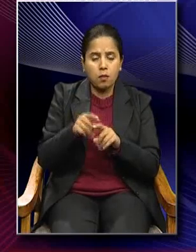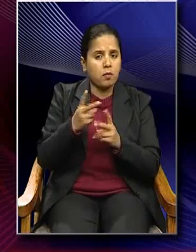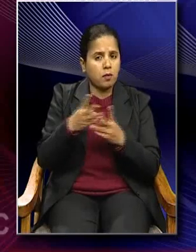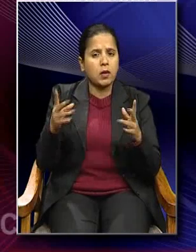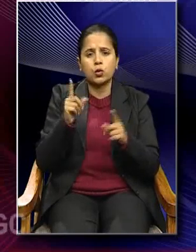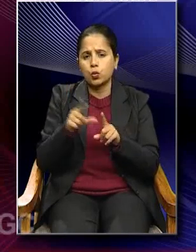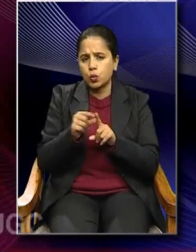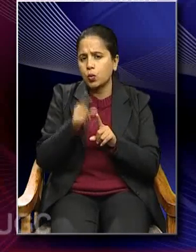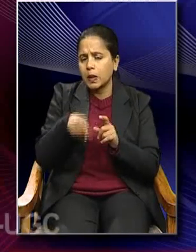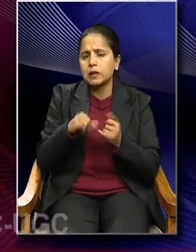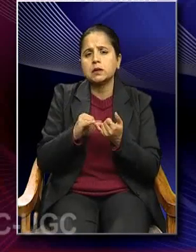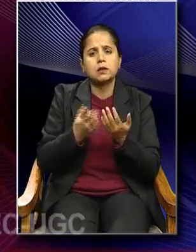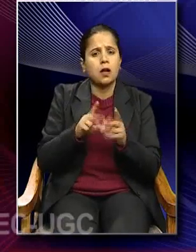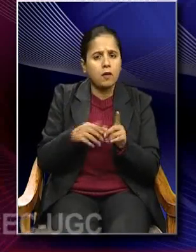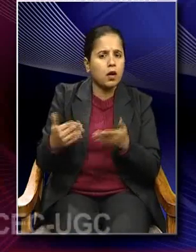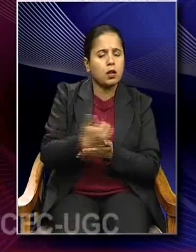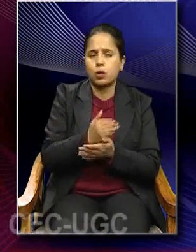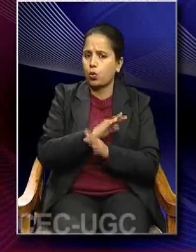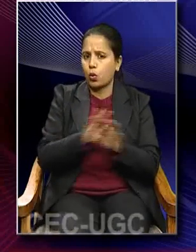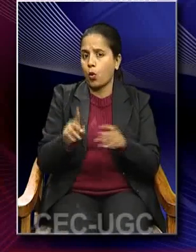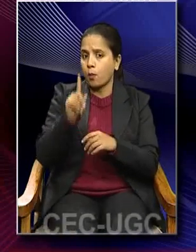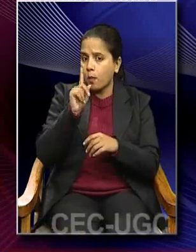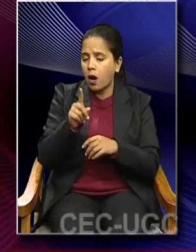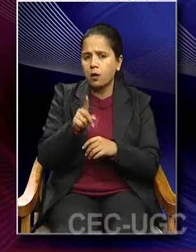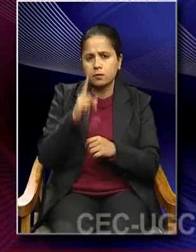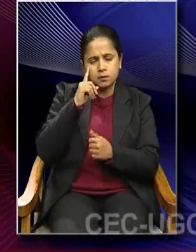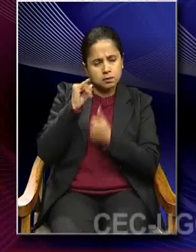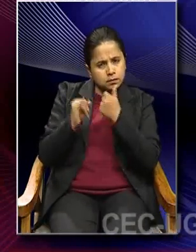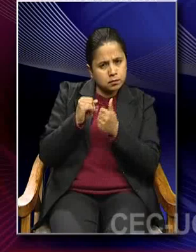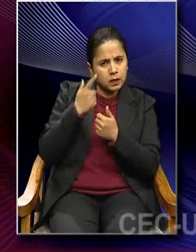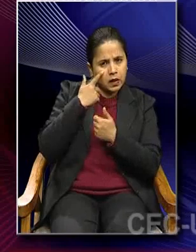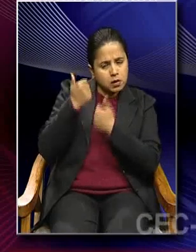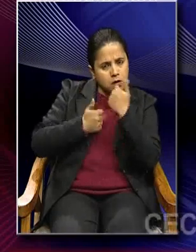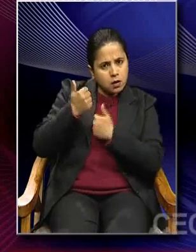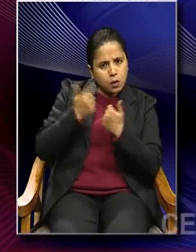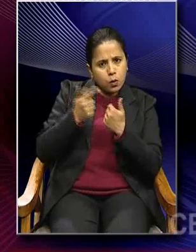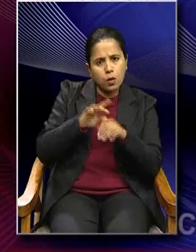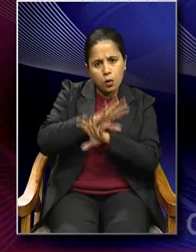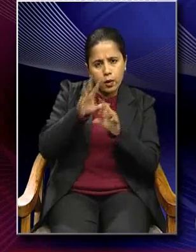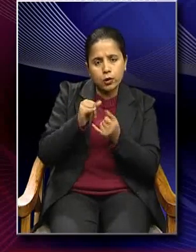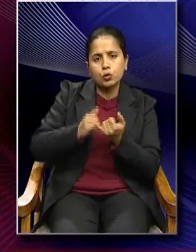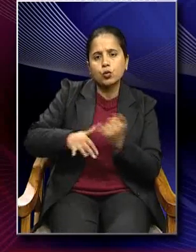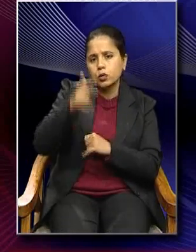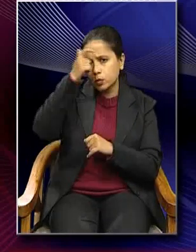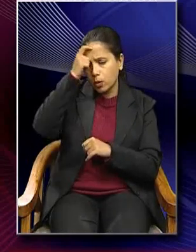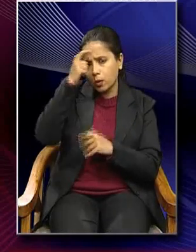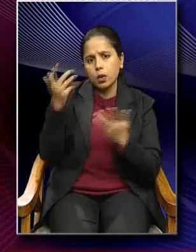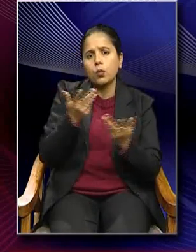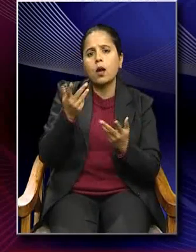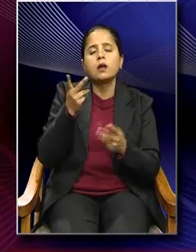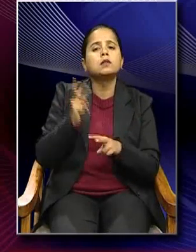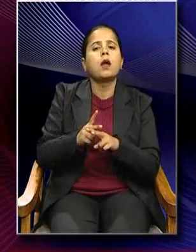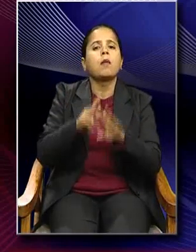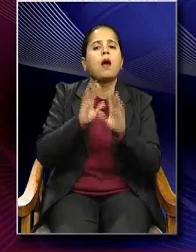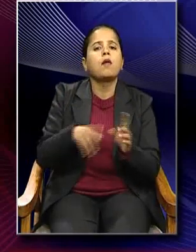and surveys, but to critically examine the social problems that were